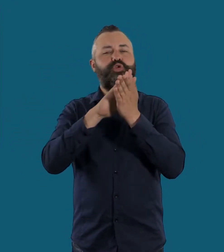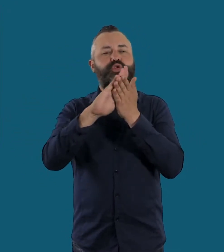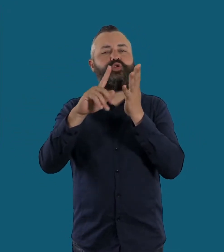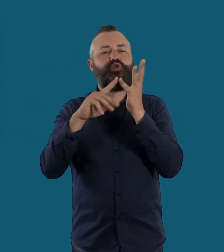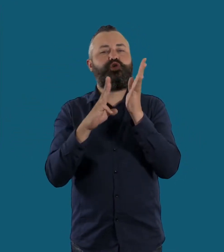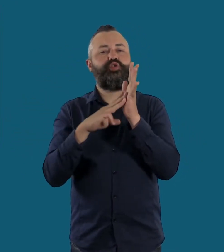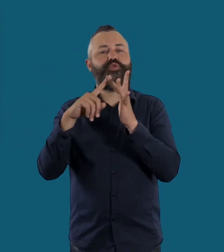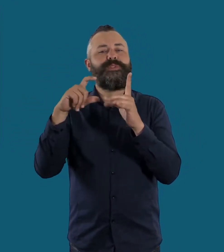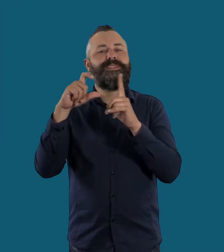strong winds present,